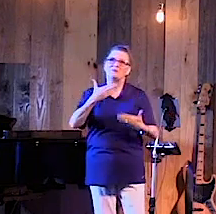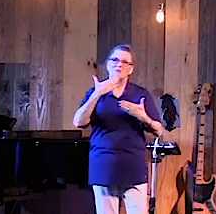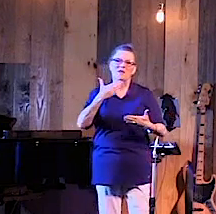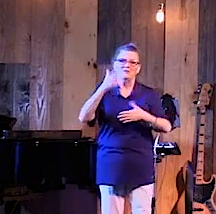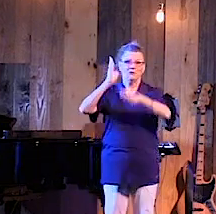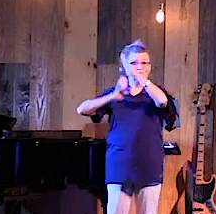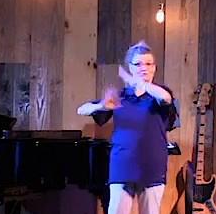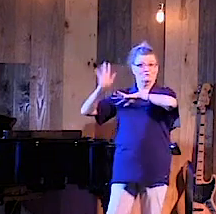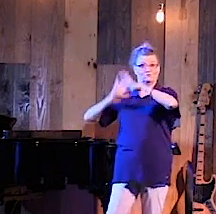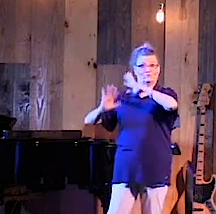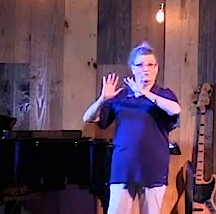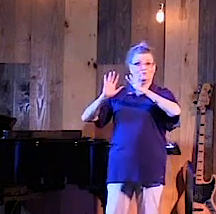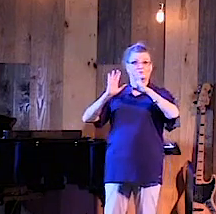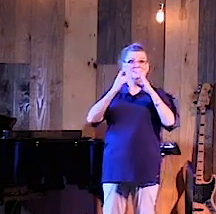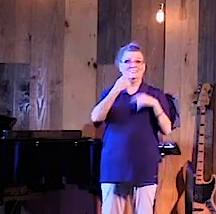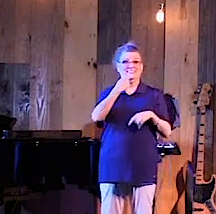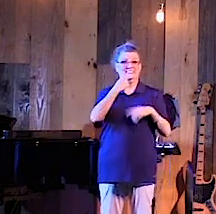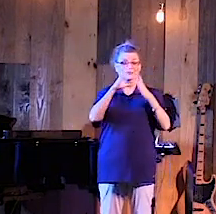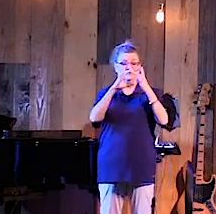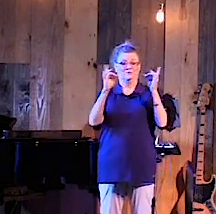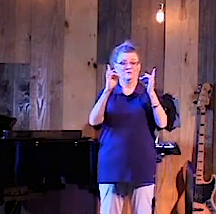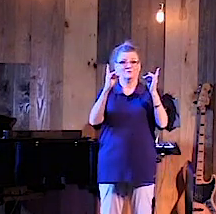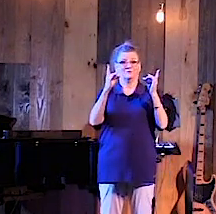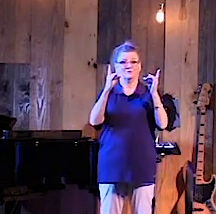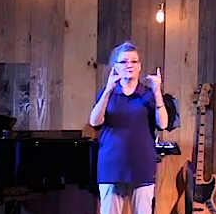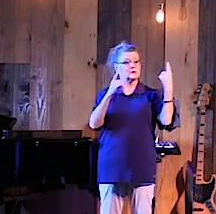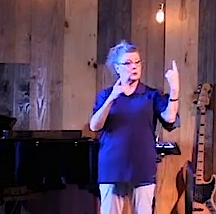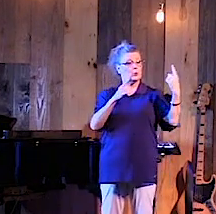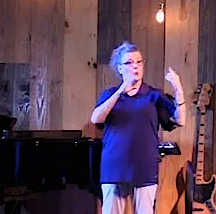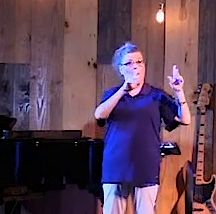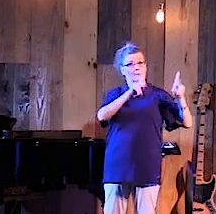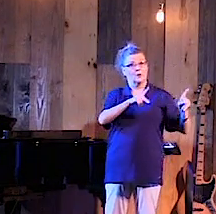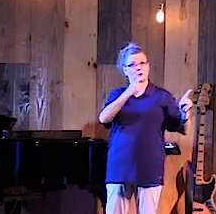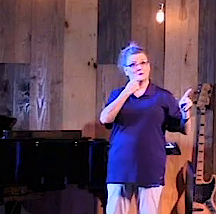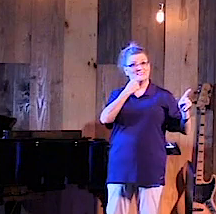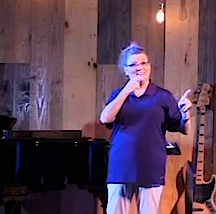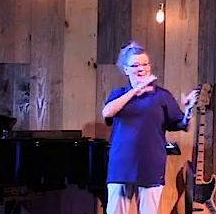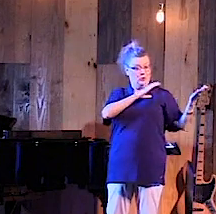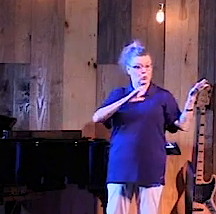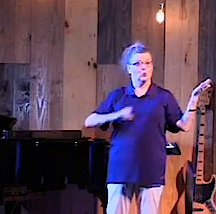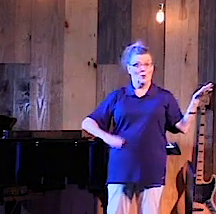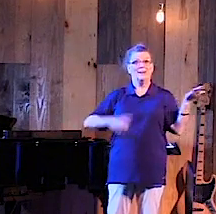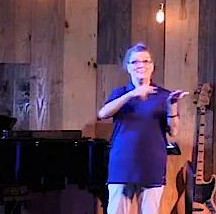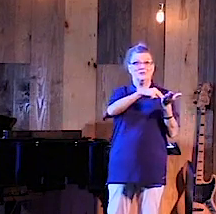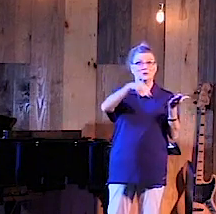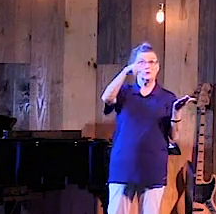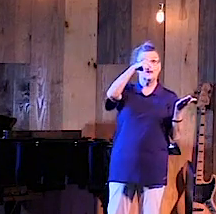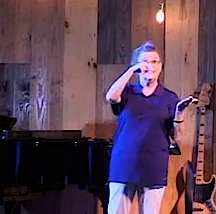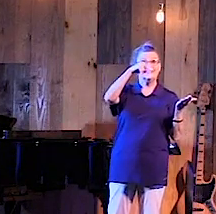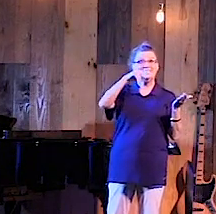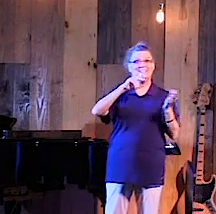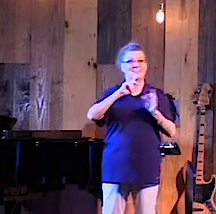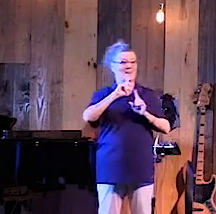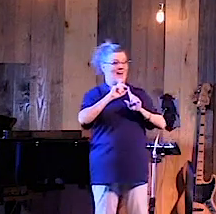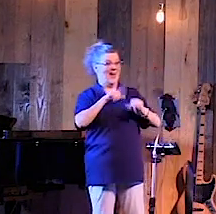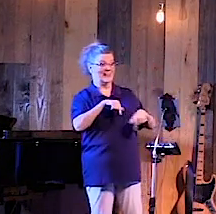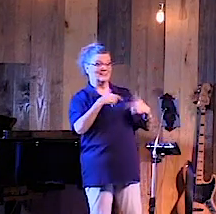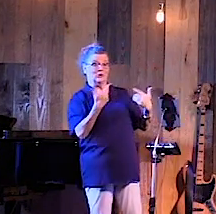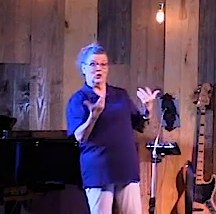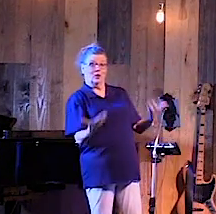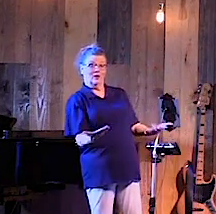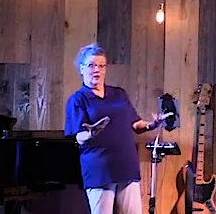church, there was a saying that said this: one person would say on a day like today, Christ is risen. And the answer and reply would